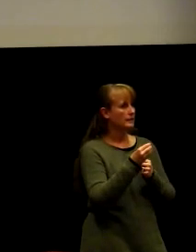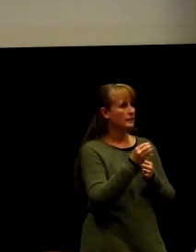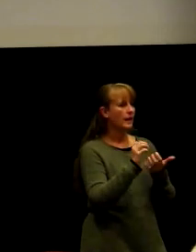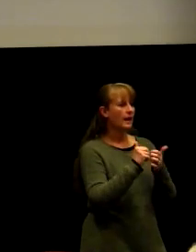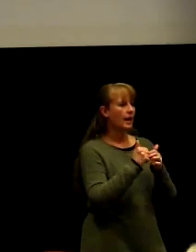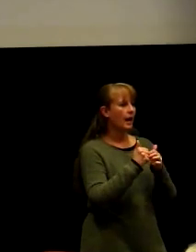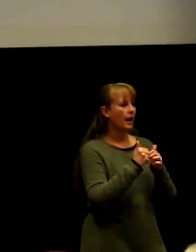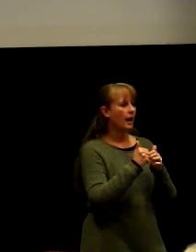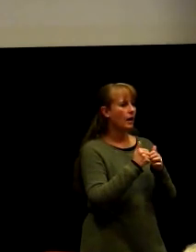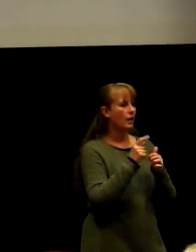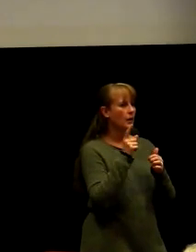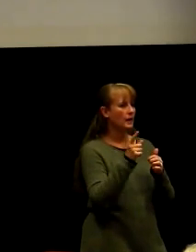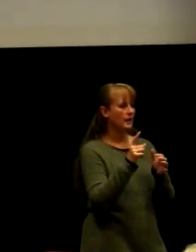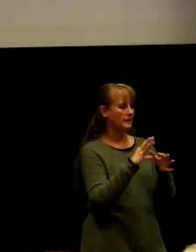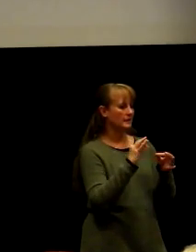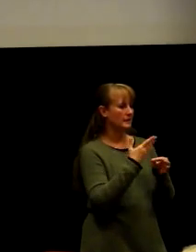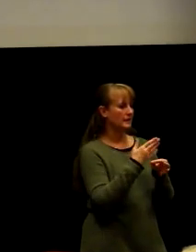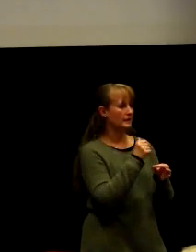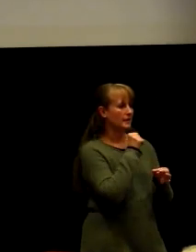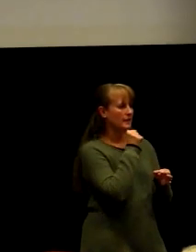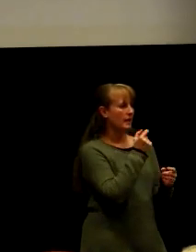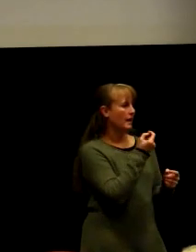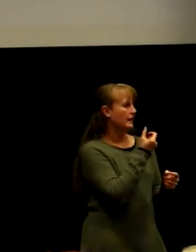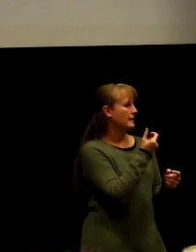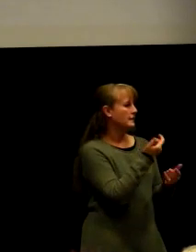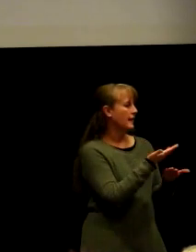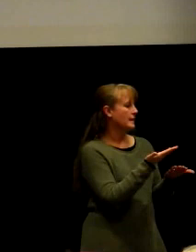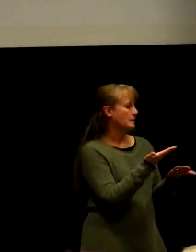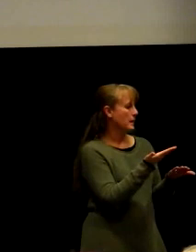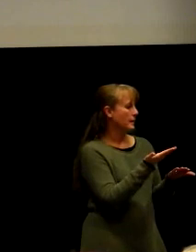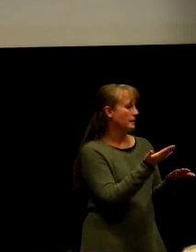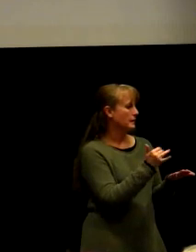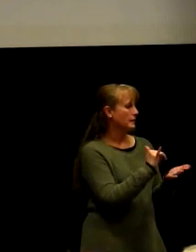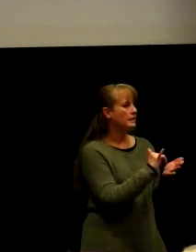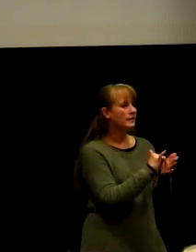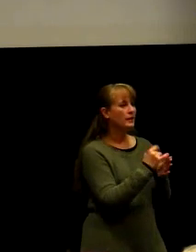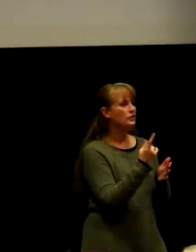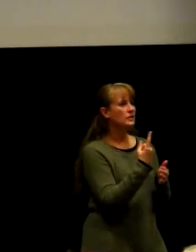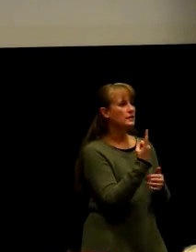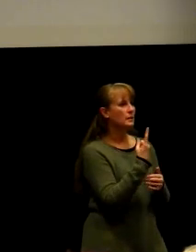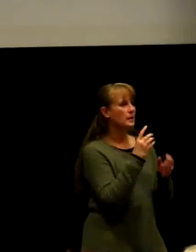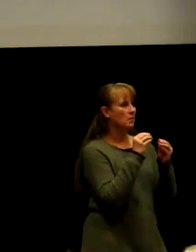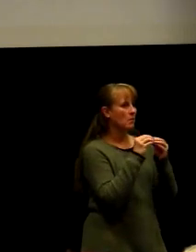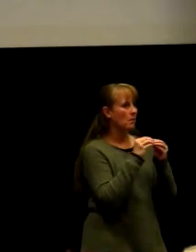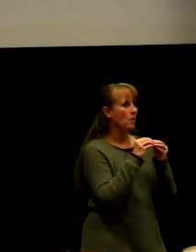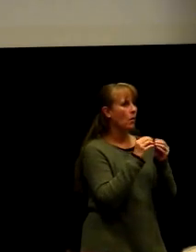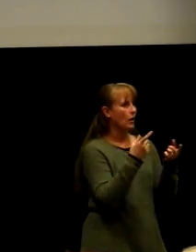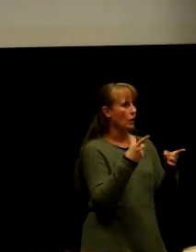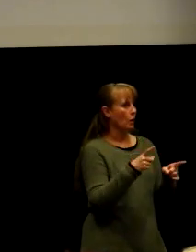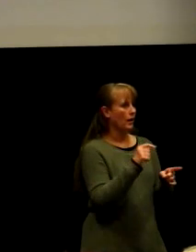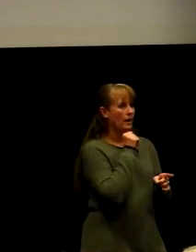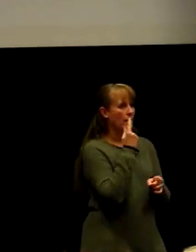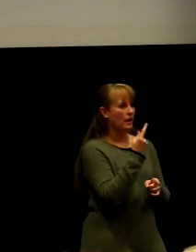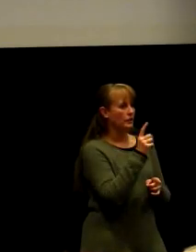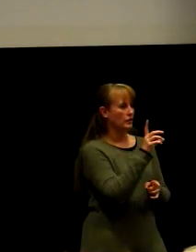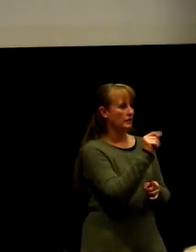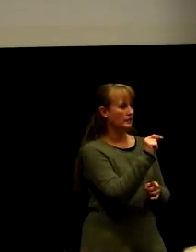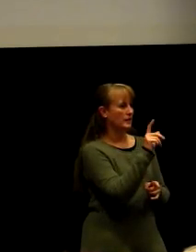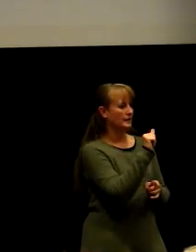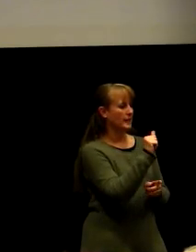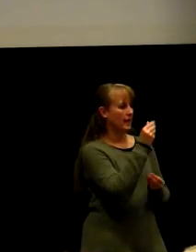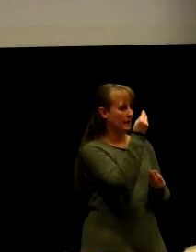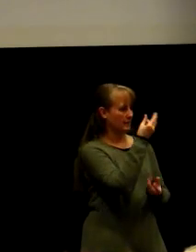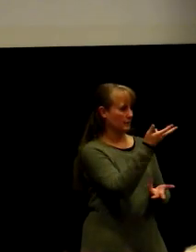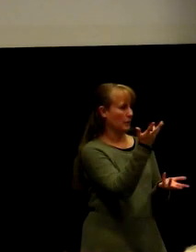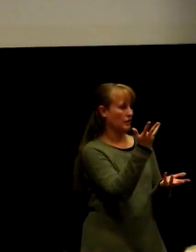the ways that he puts things, not in the slightest bit, for example, there's something more going on there than data expression, the